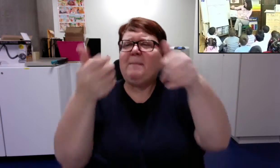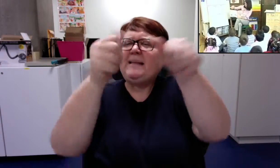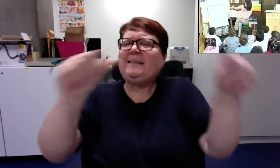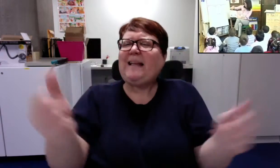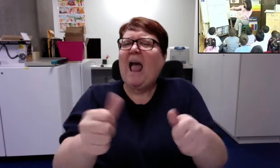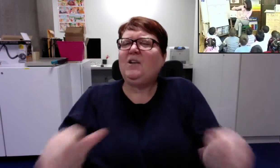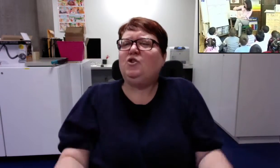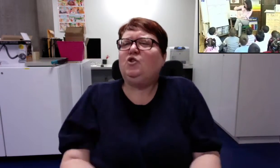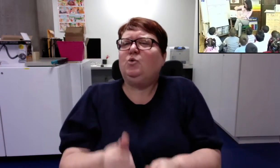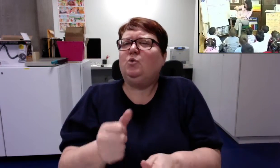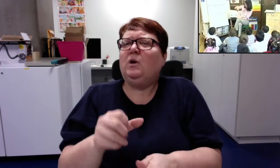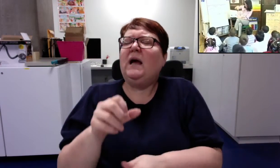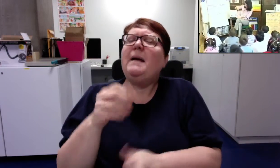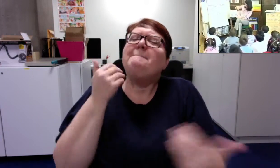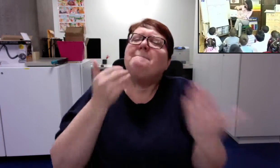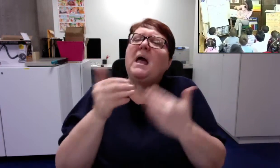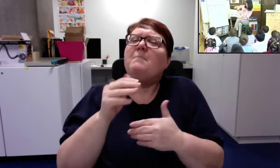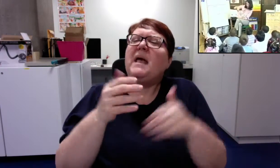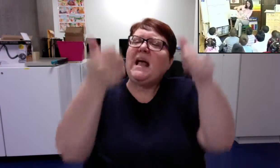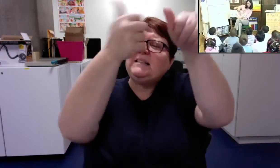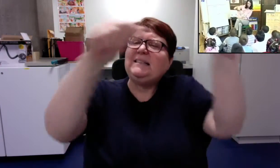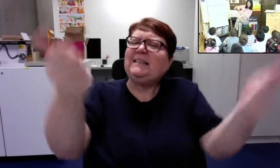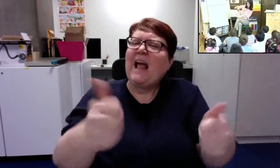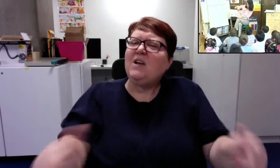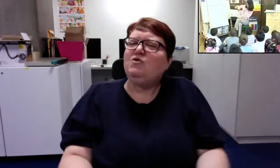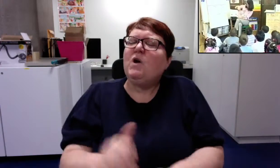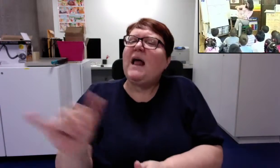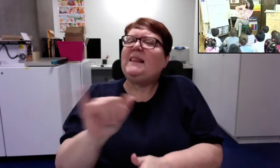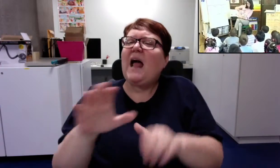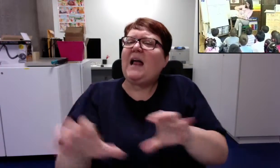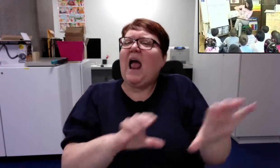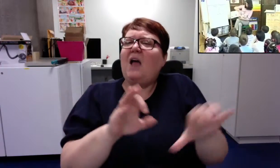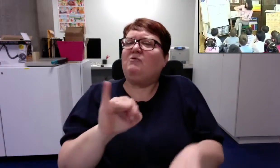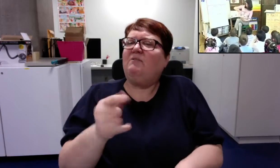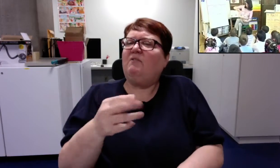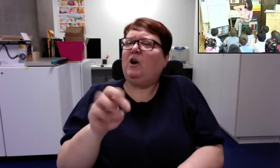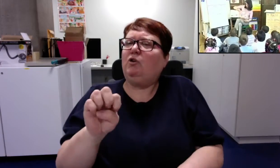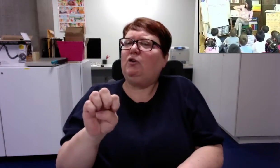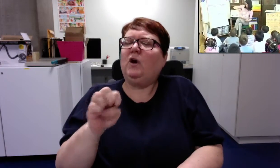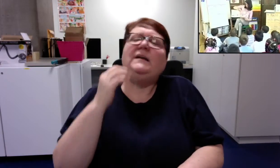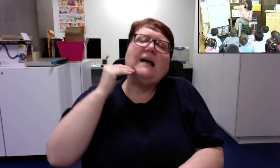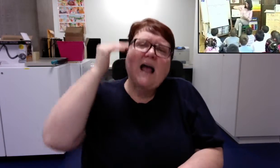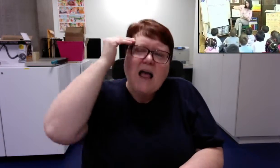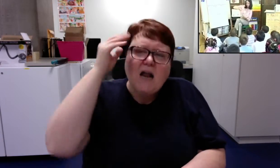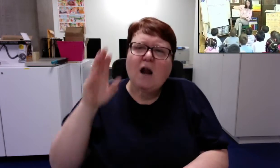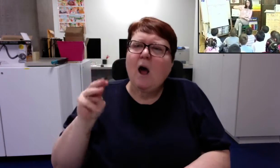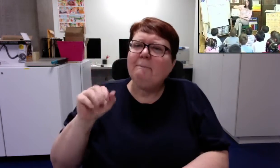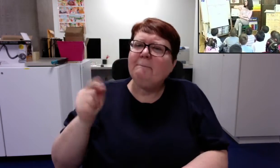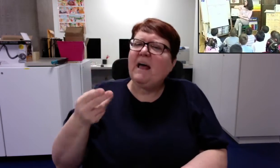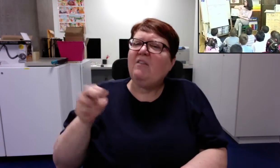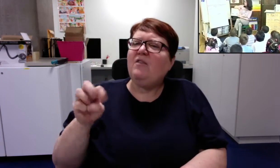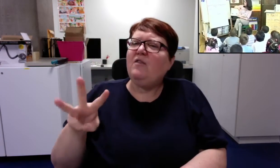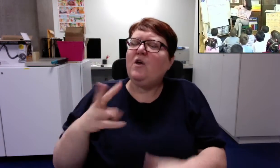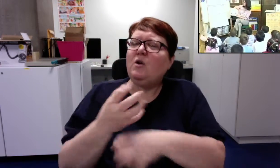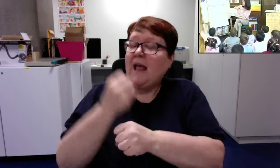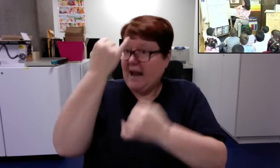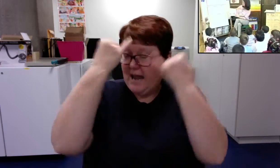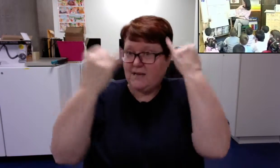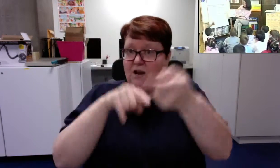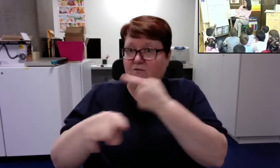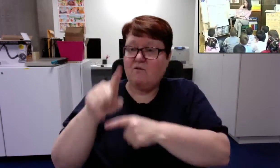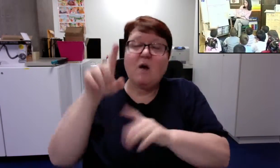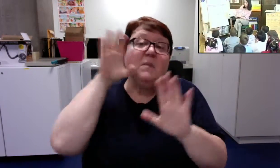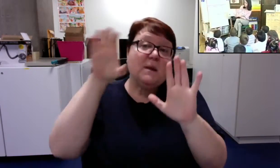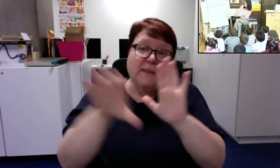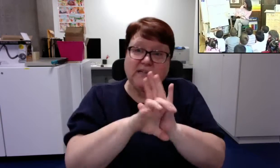And it says figurehead, so maybe it's like the action figure's head. Matthew was getting some clues from the illustration. Well, I also got some clues